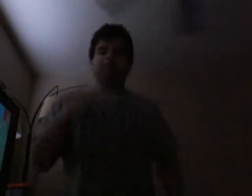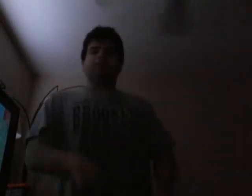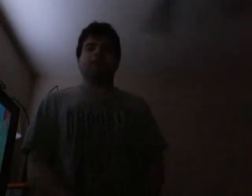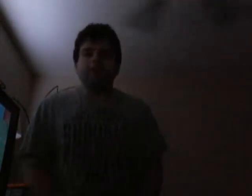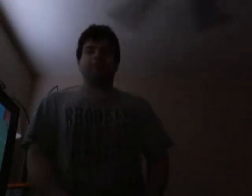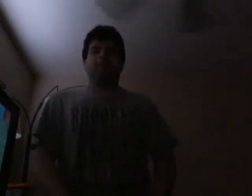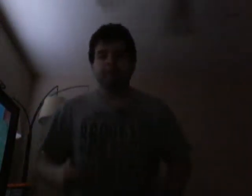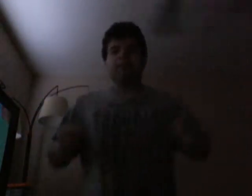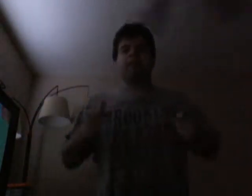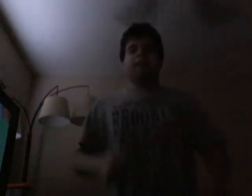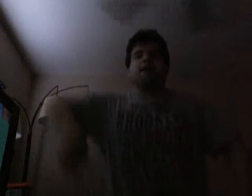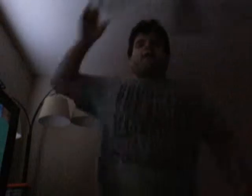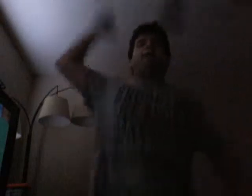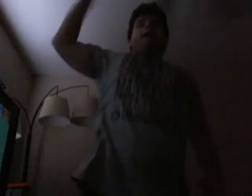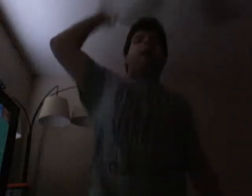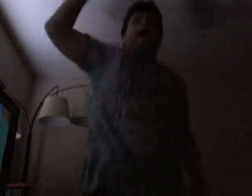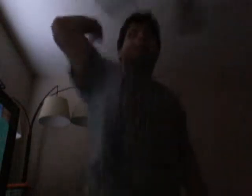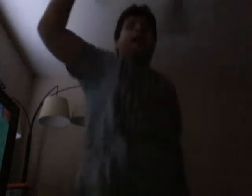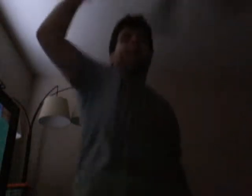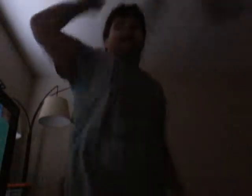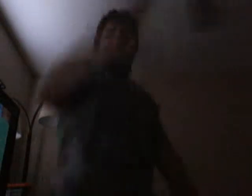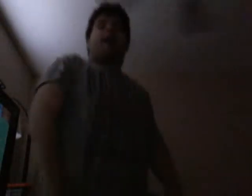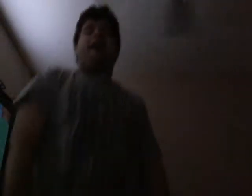Remember you. Remember you.